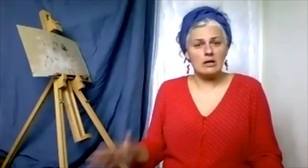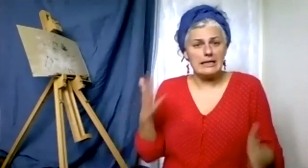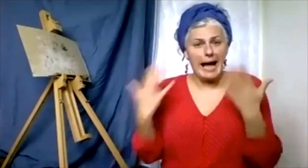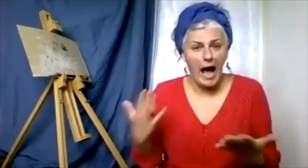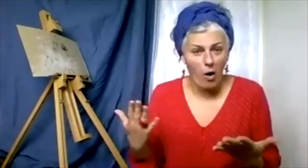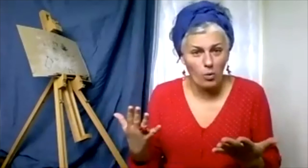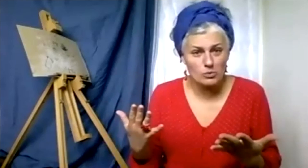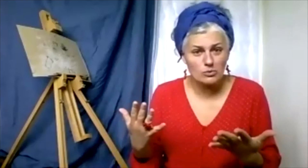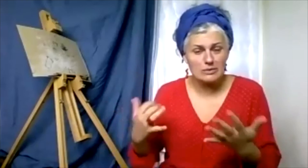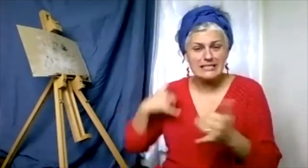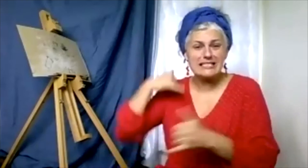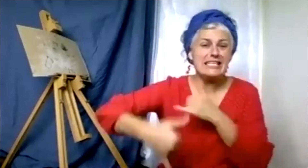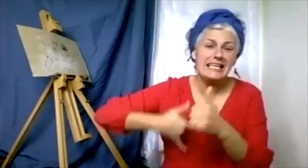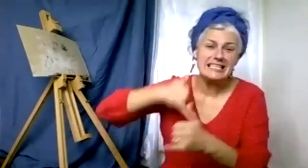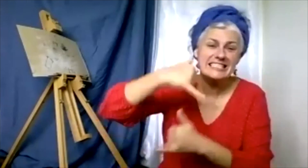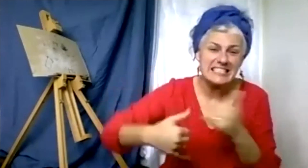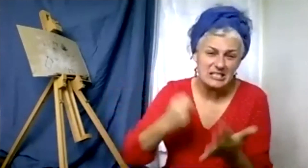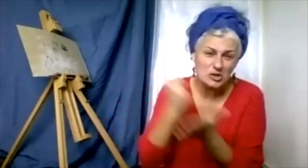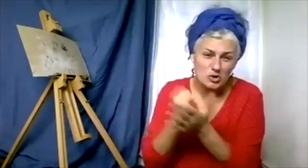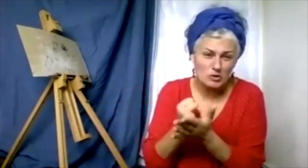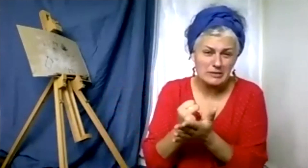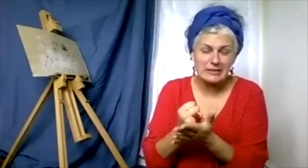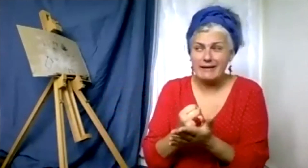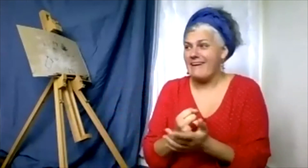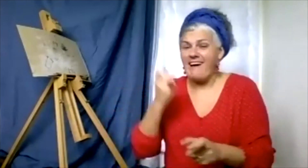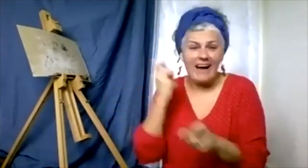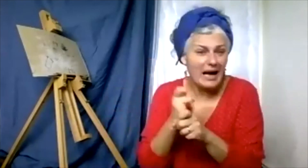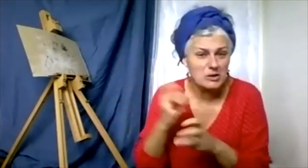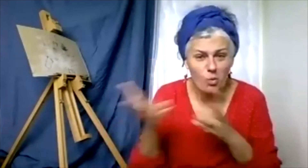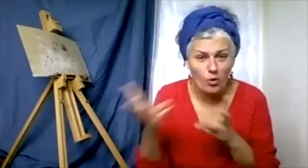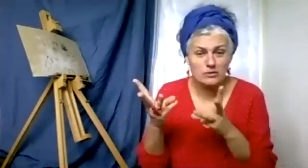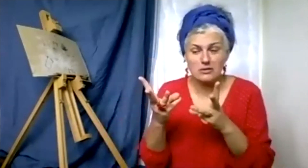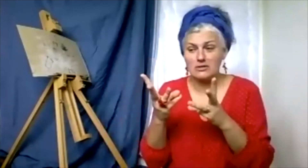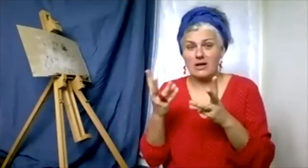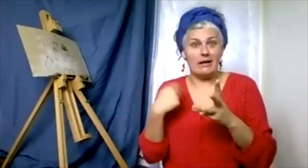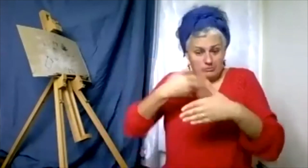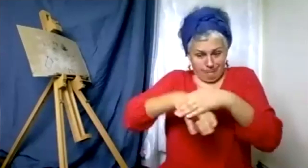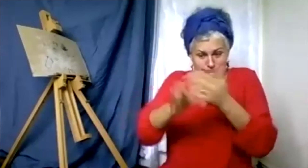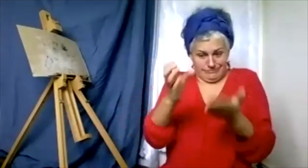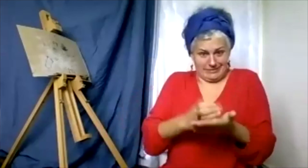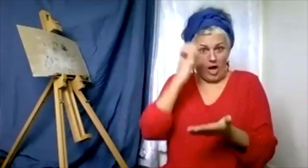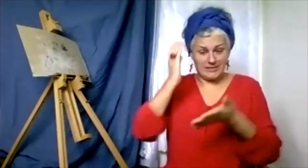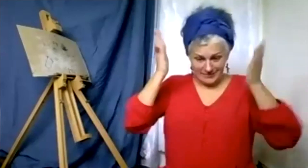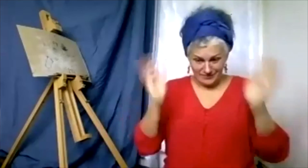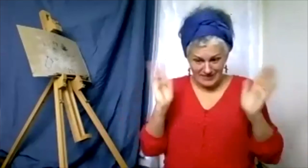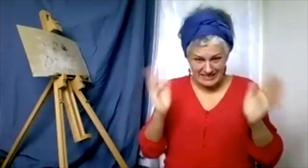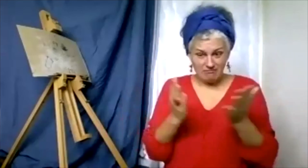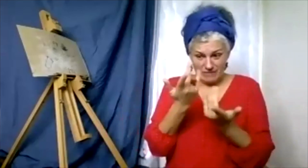How? After years and years of studying, all the hard work. I've gone in and studied it in various different